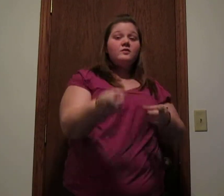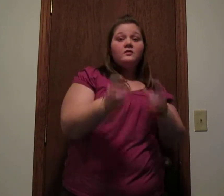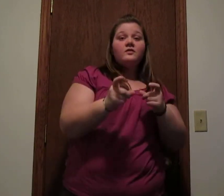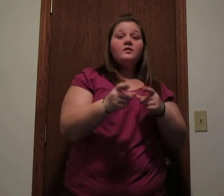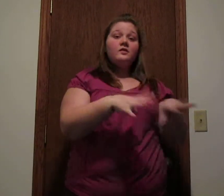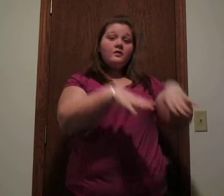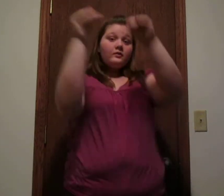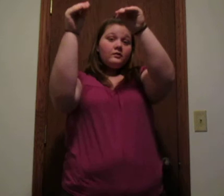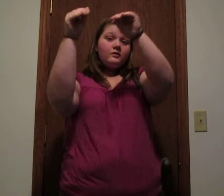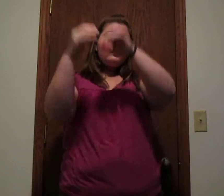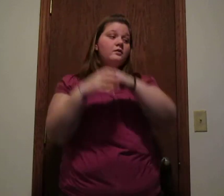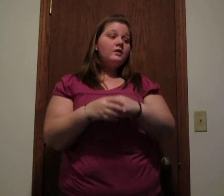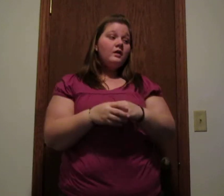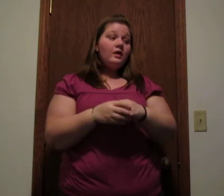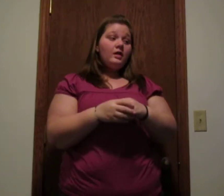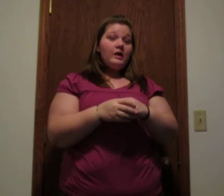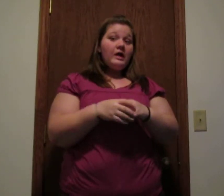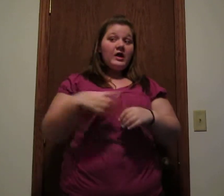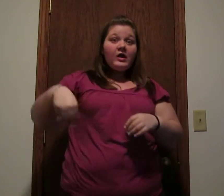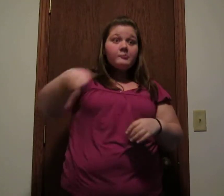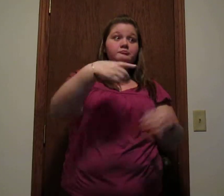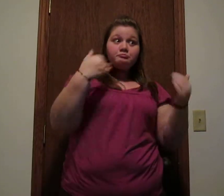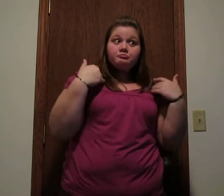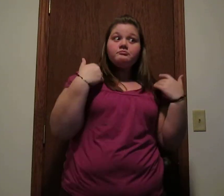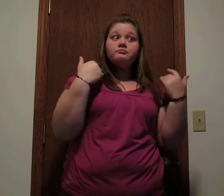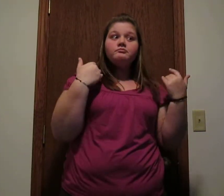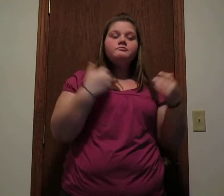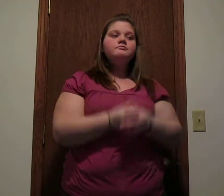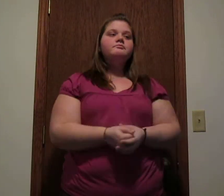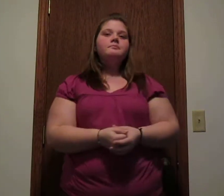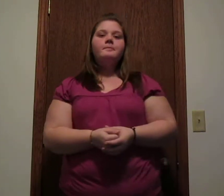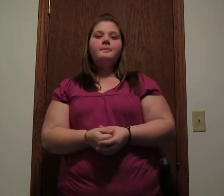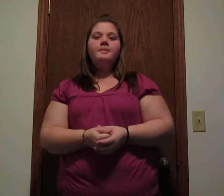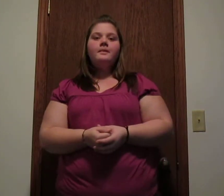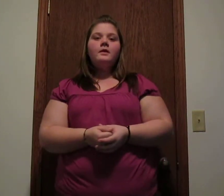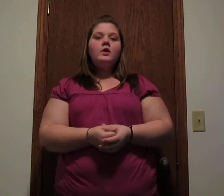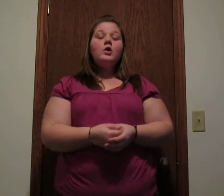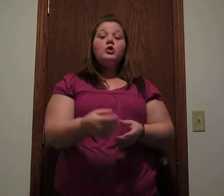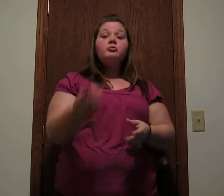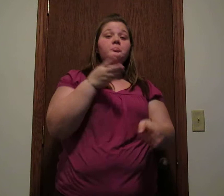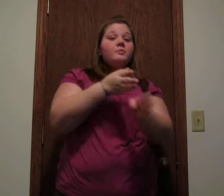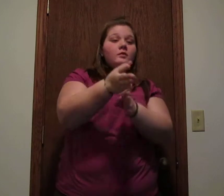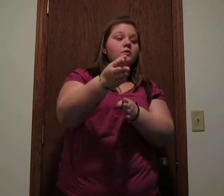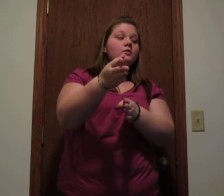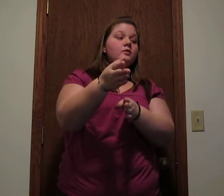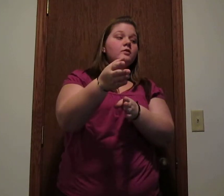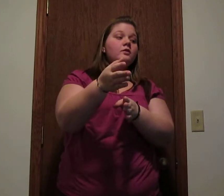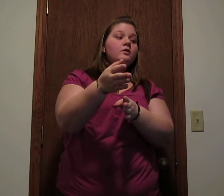Is everybody got this? Okay. Other term, the two major ones, we're looking at evaporation, and this is the second one,